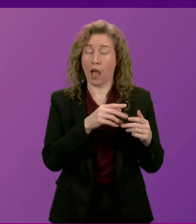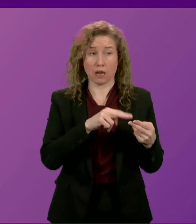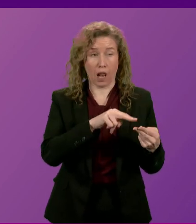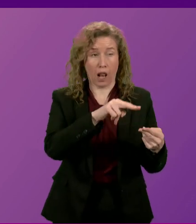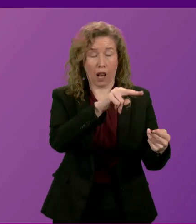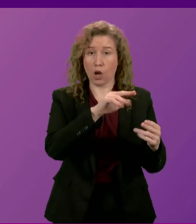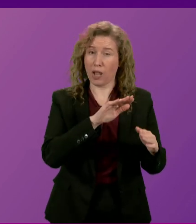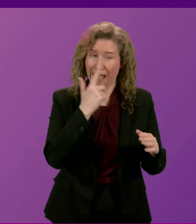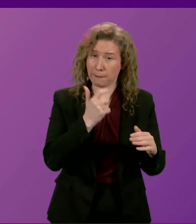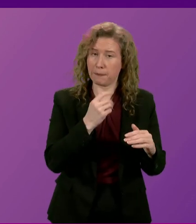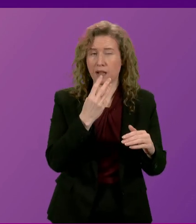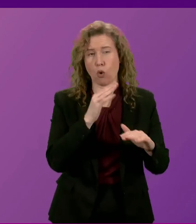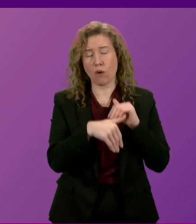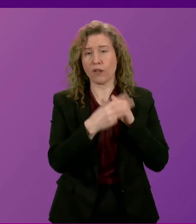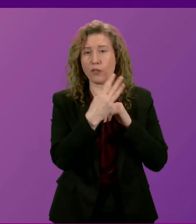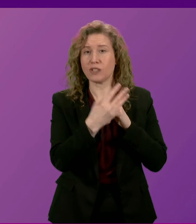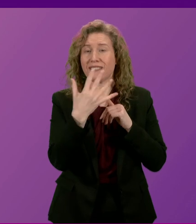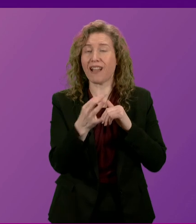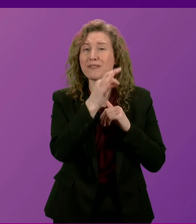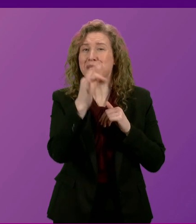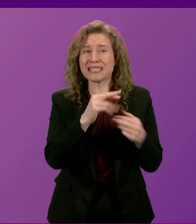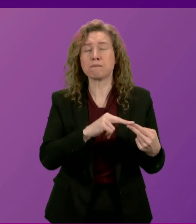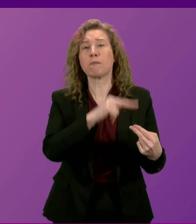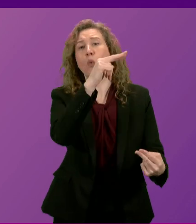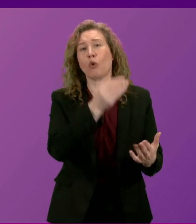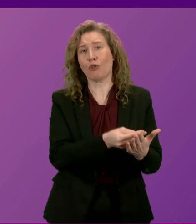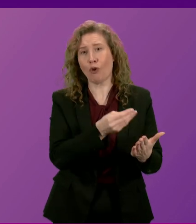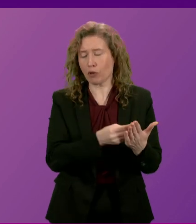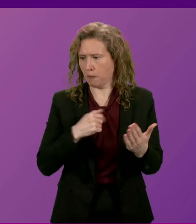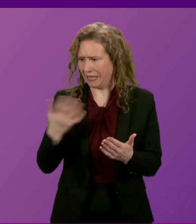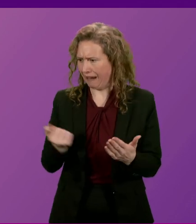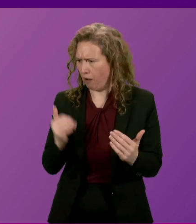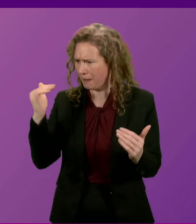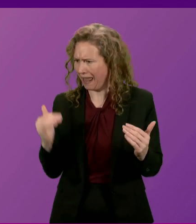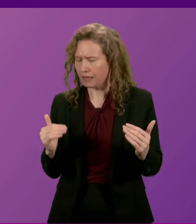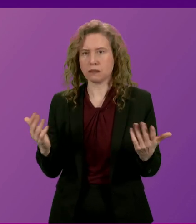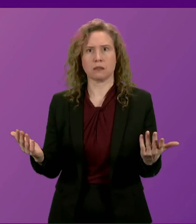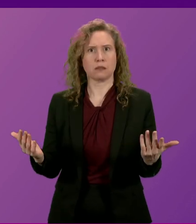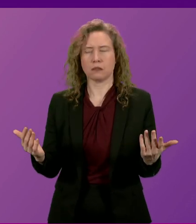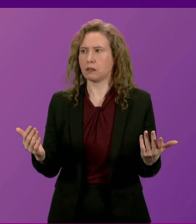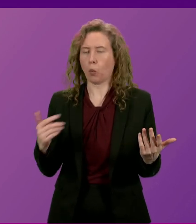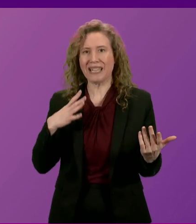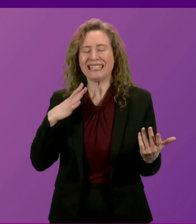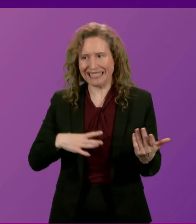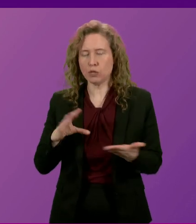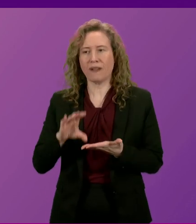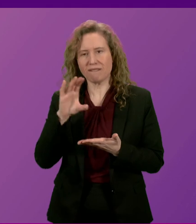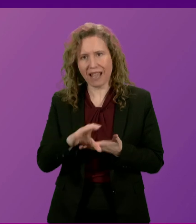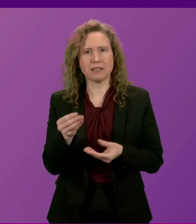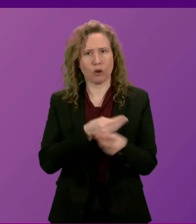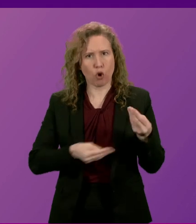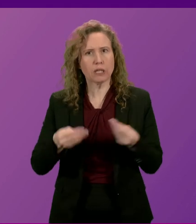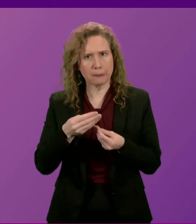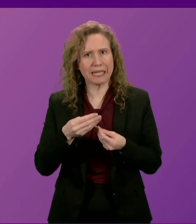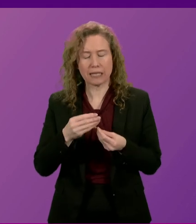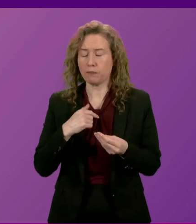circumstances 35% of costs. These are the realities that require investment in our economy. So I